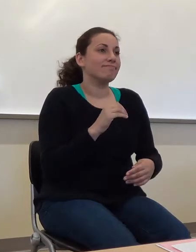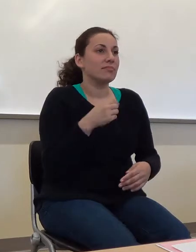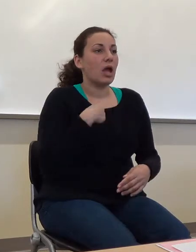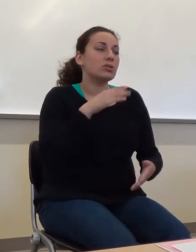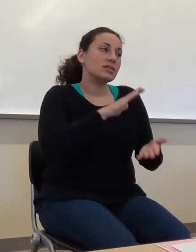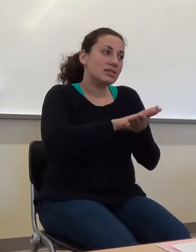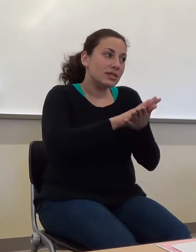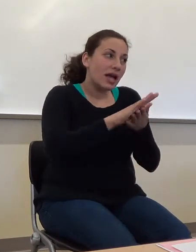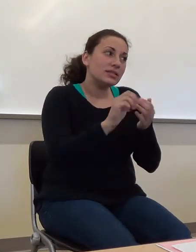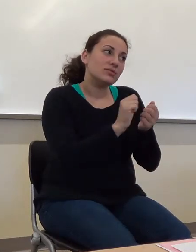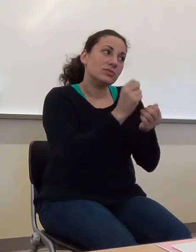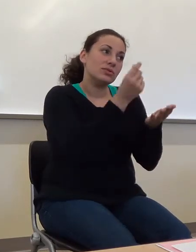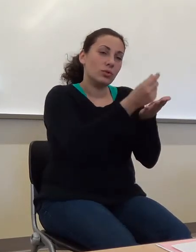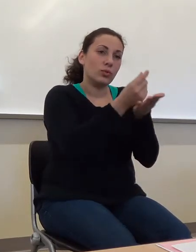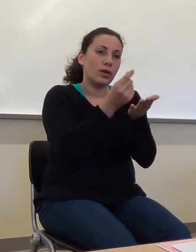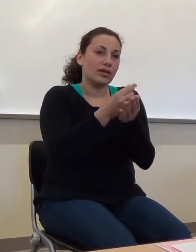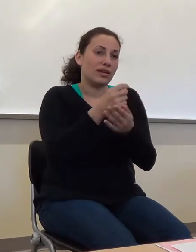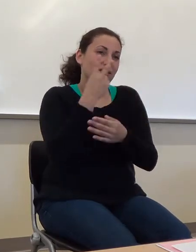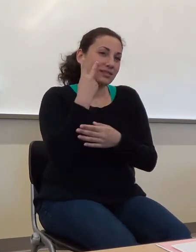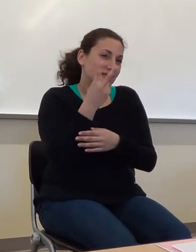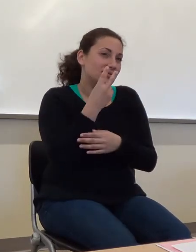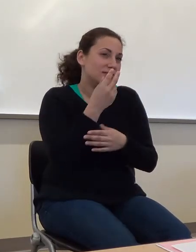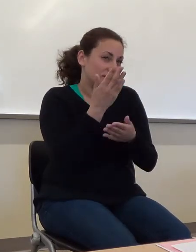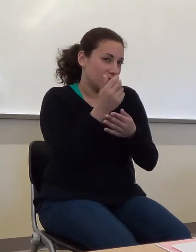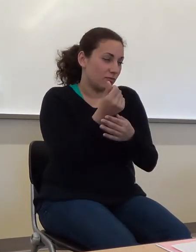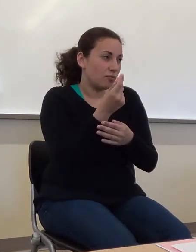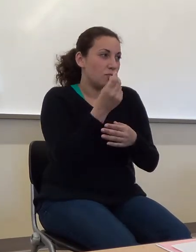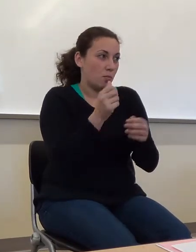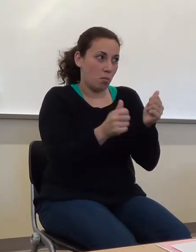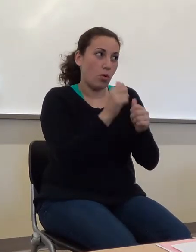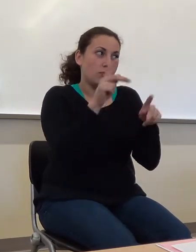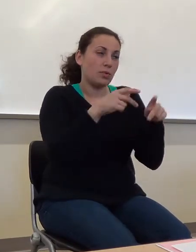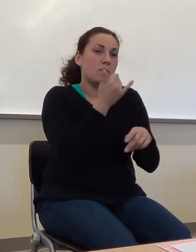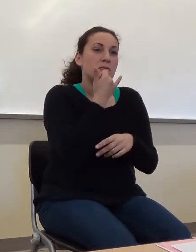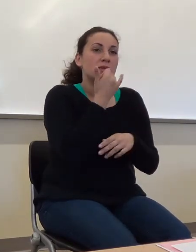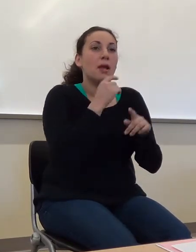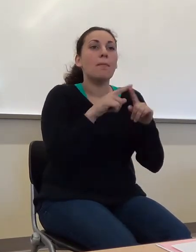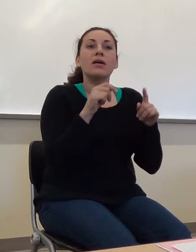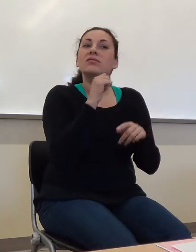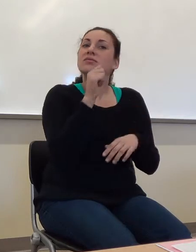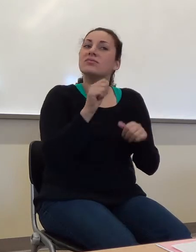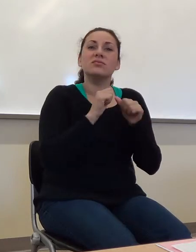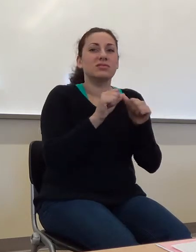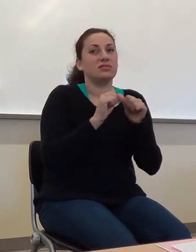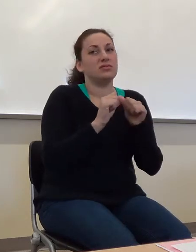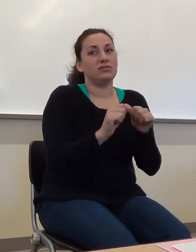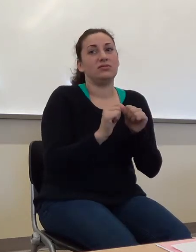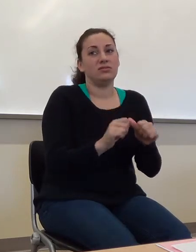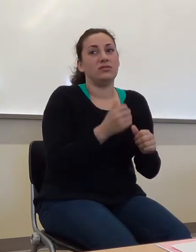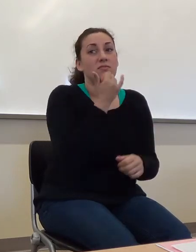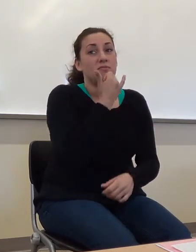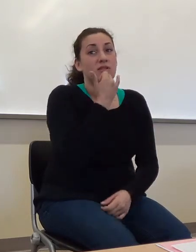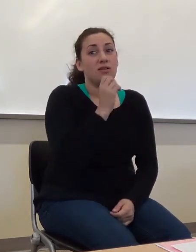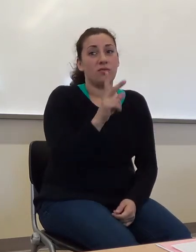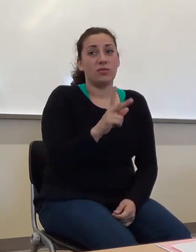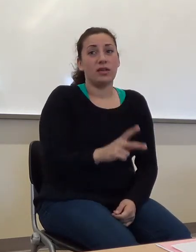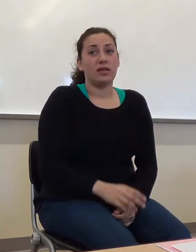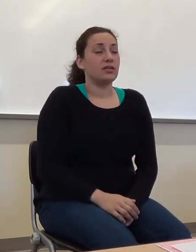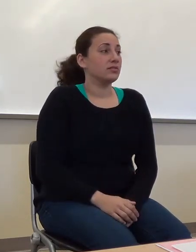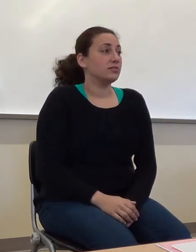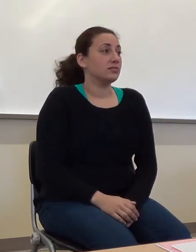grading because I could kind of see what people are doing, but I don't want to let you keep doing that because it's not what the word